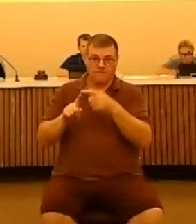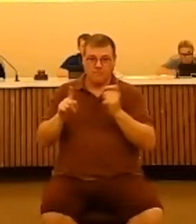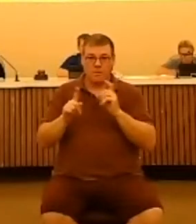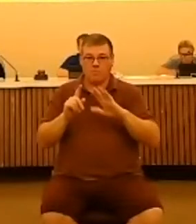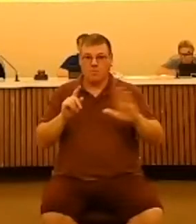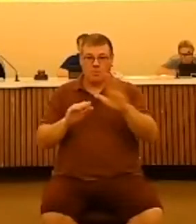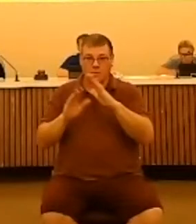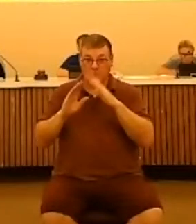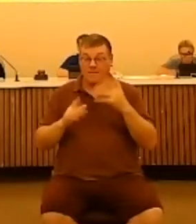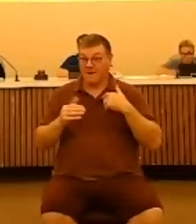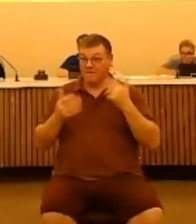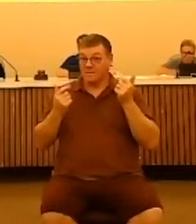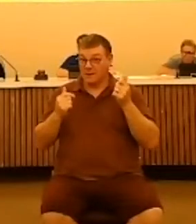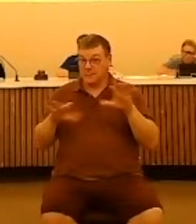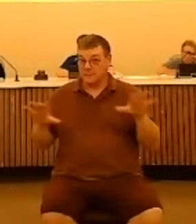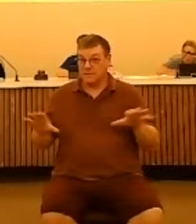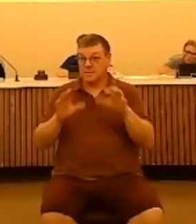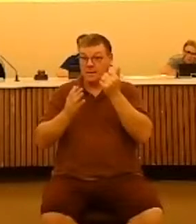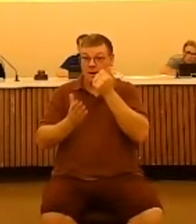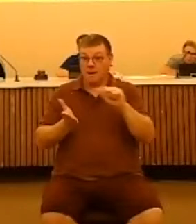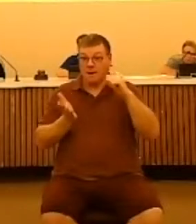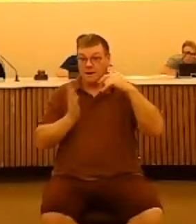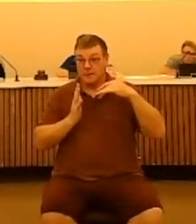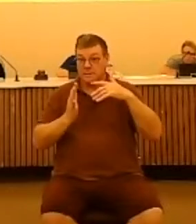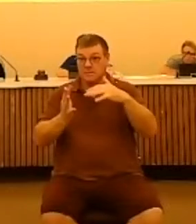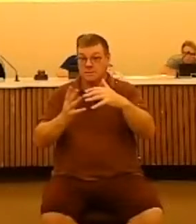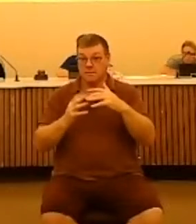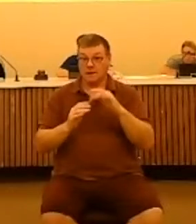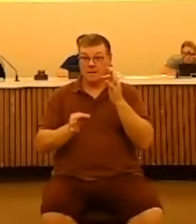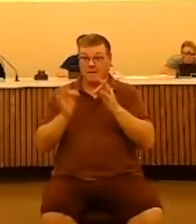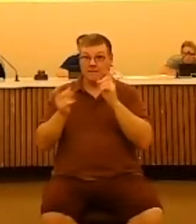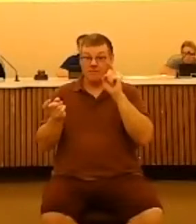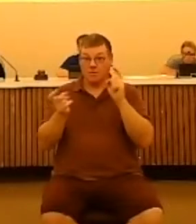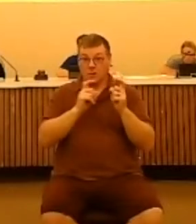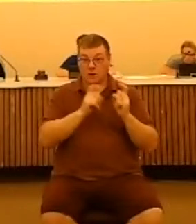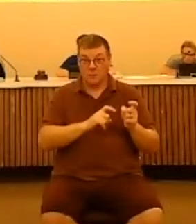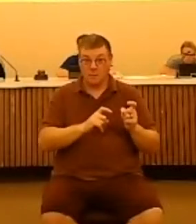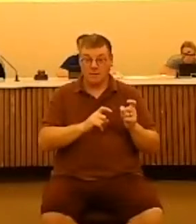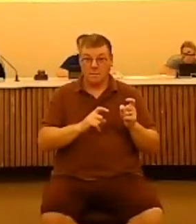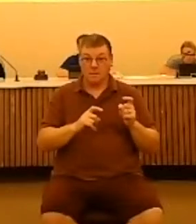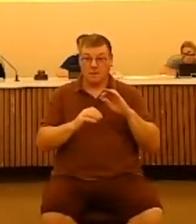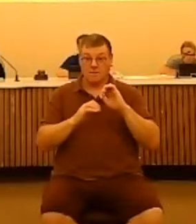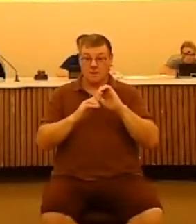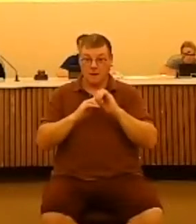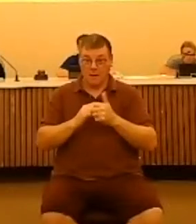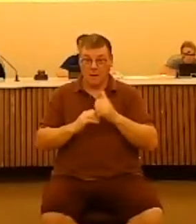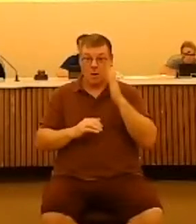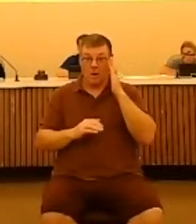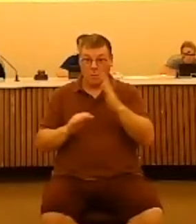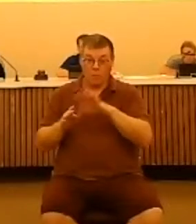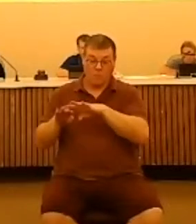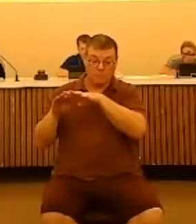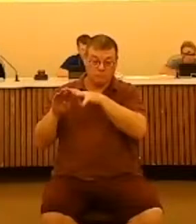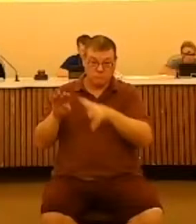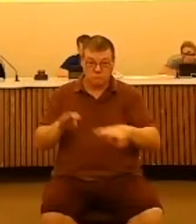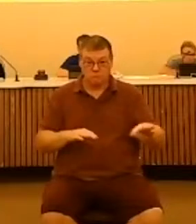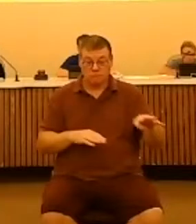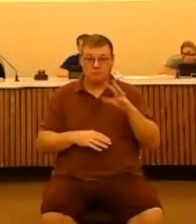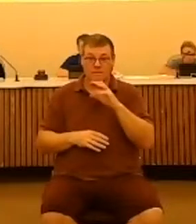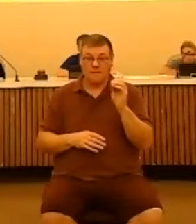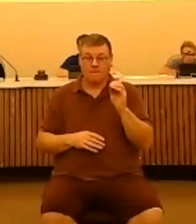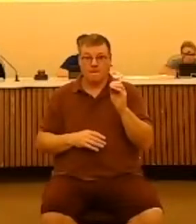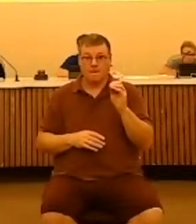they done any existing houses. studies as to how, if they change all the dirt up there and everything, how it will come down